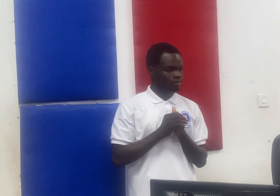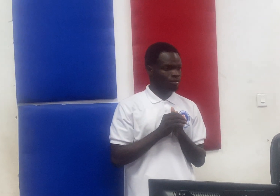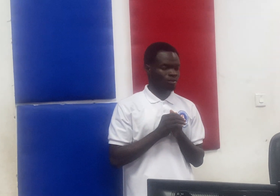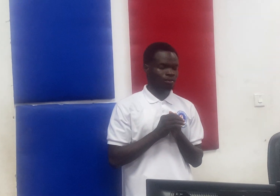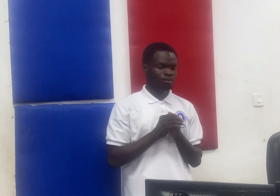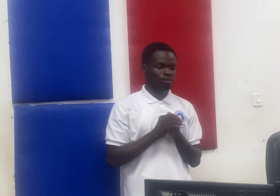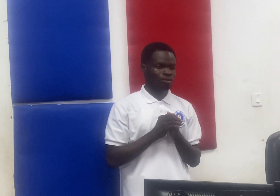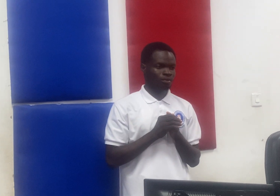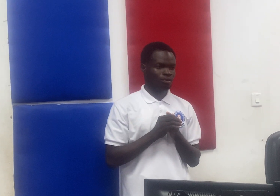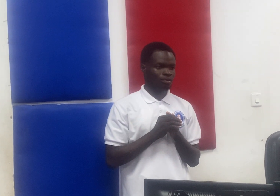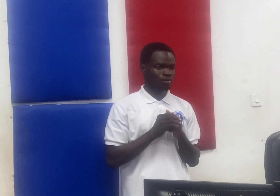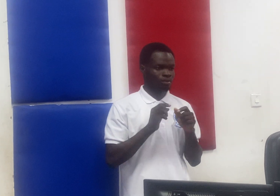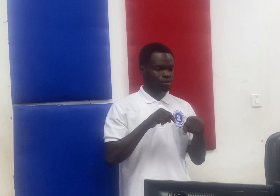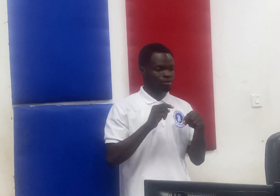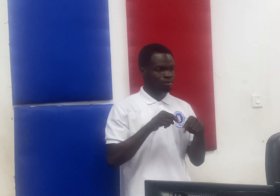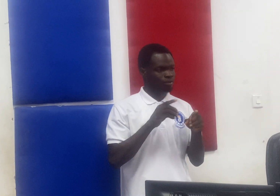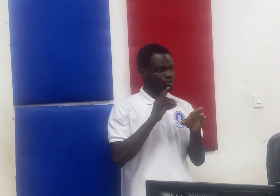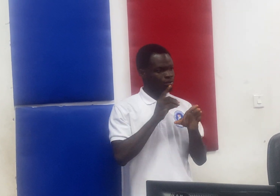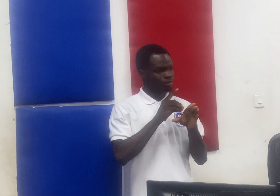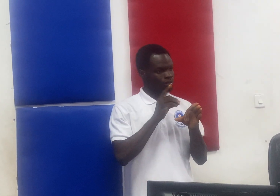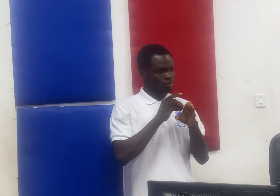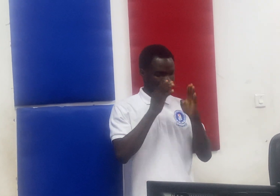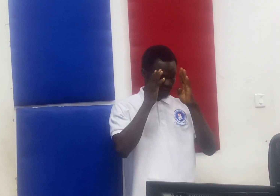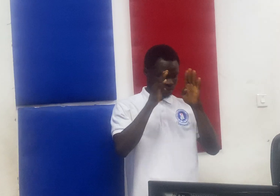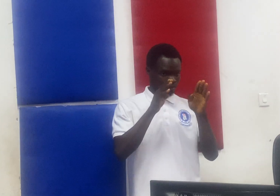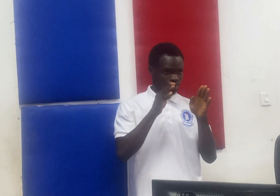Okay, this is disability focus show.